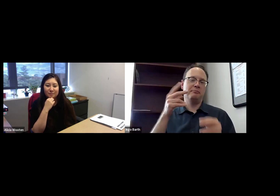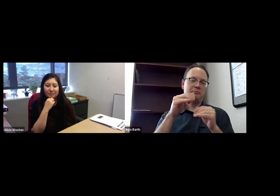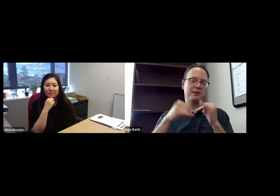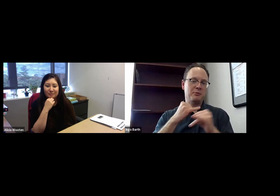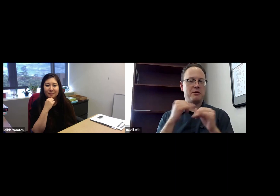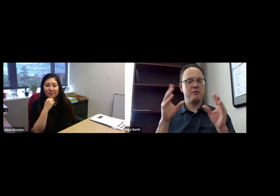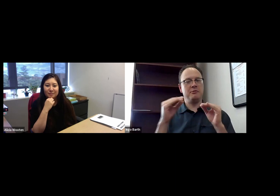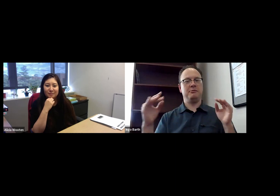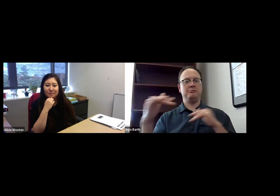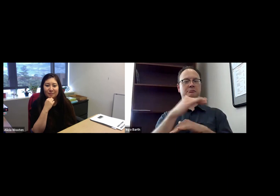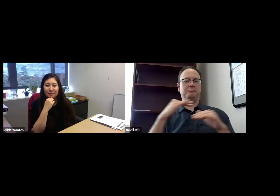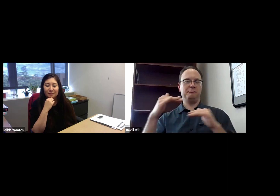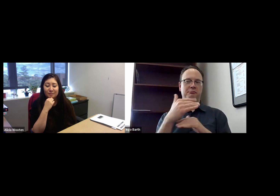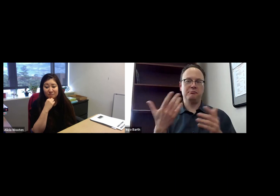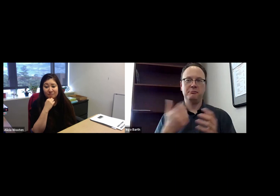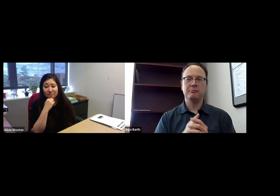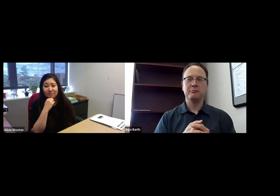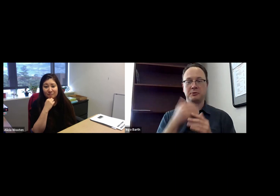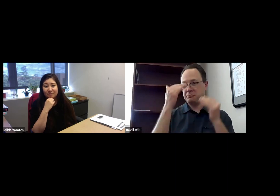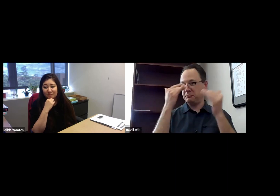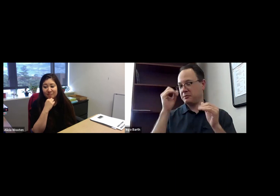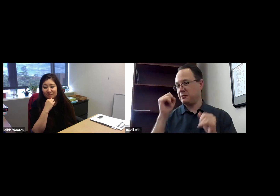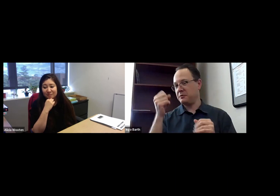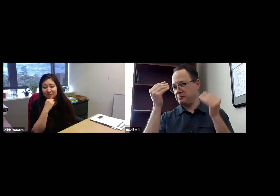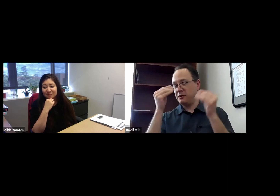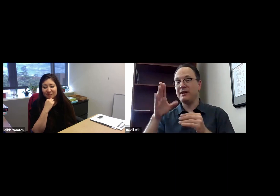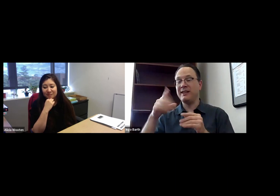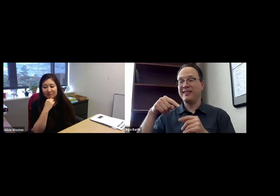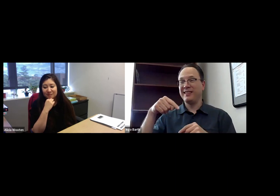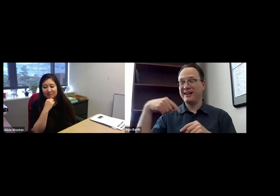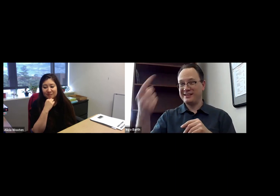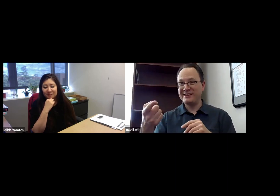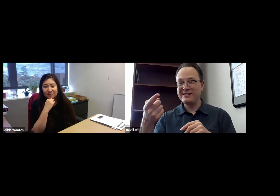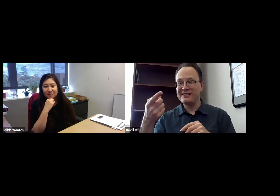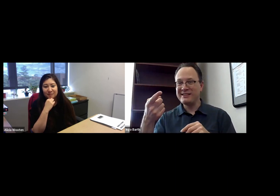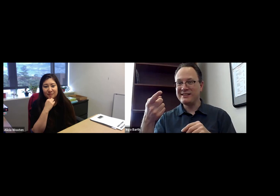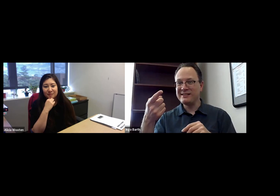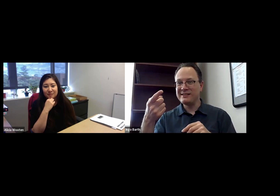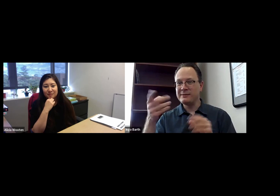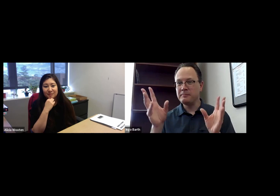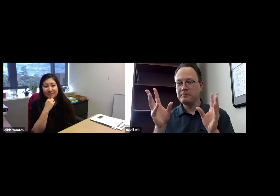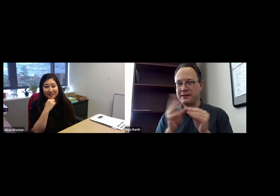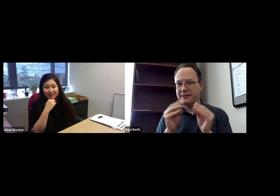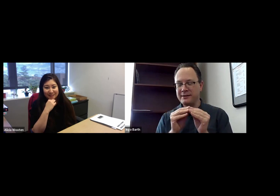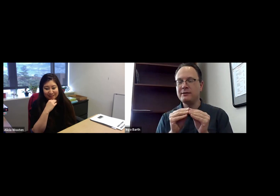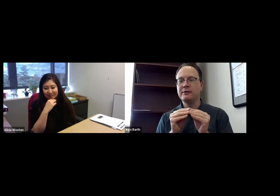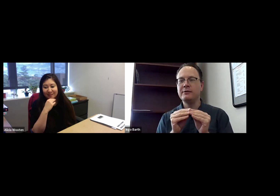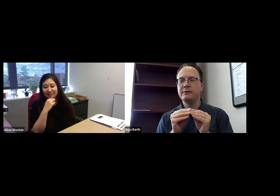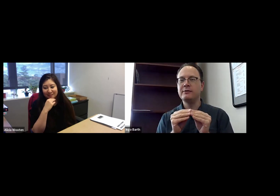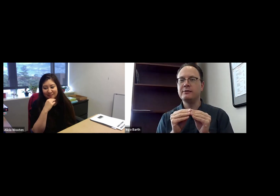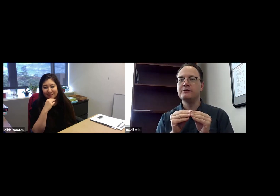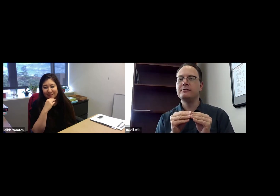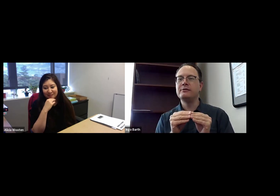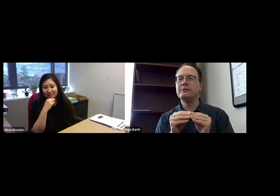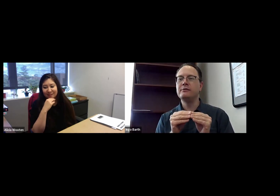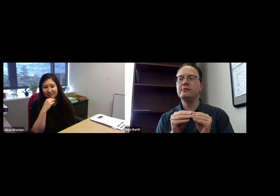But I do think that if we keep this international group going, we can get to some